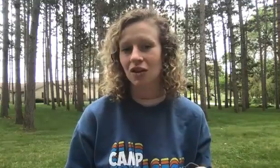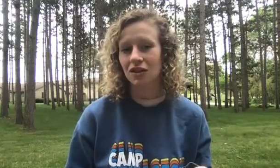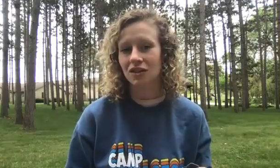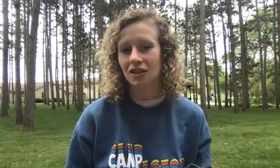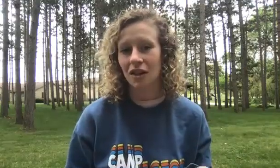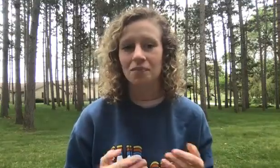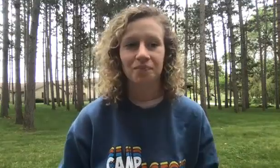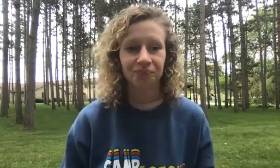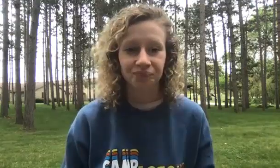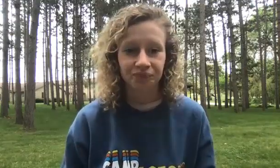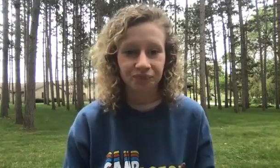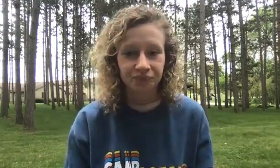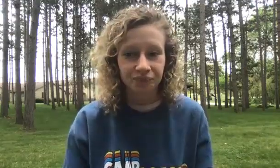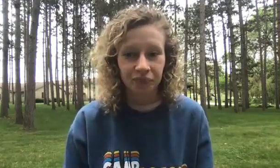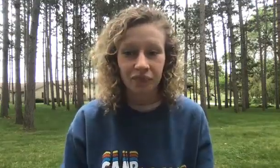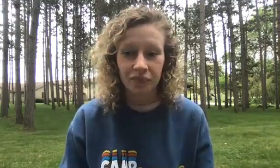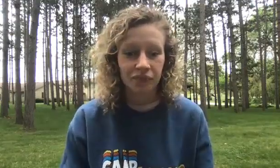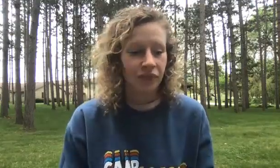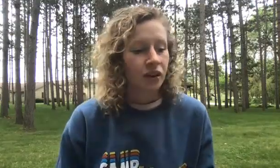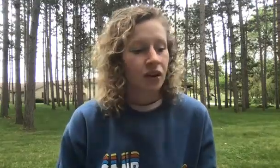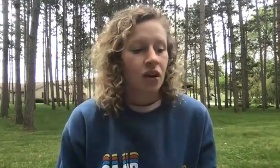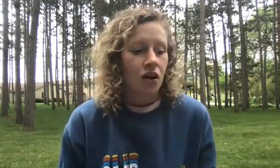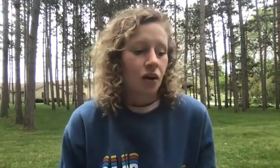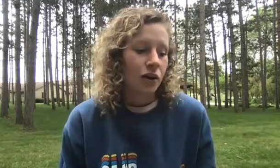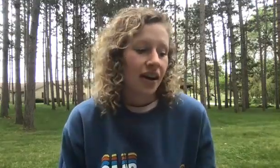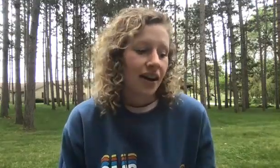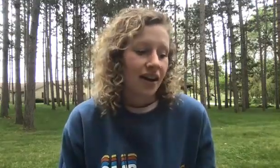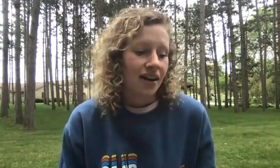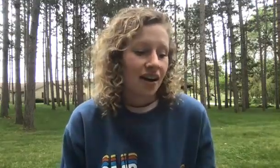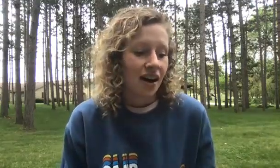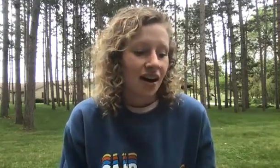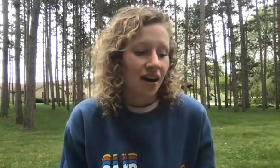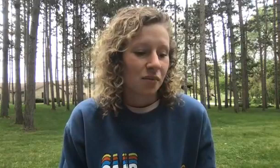to them. Okay.